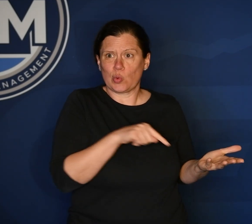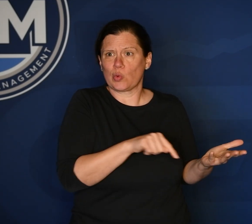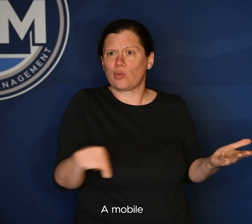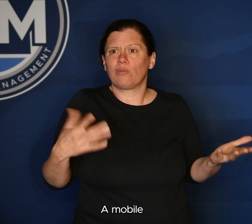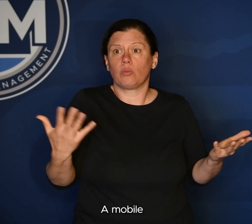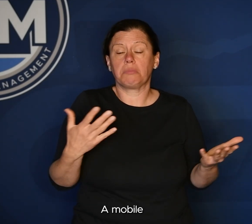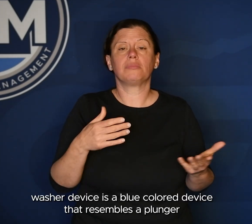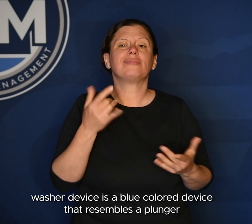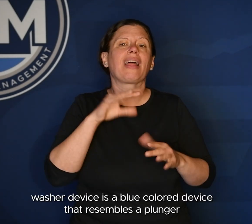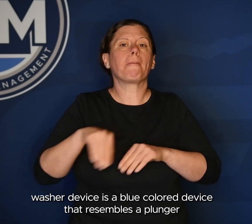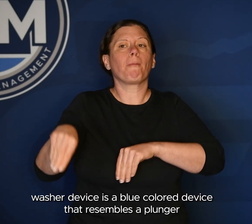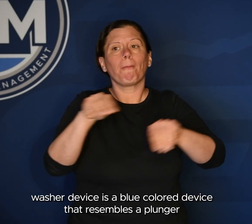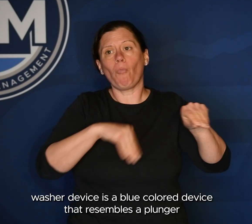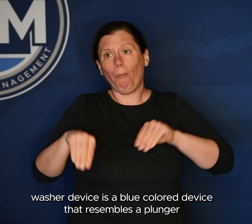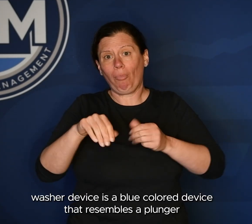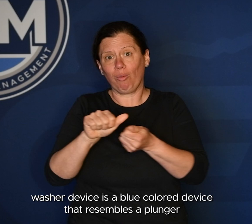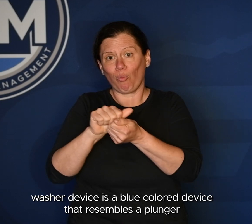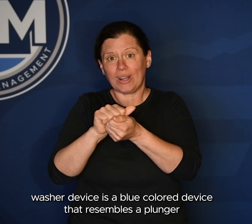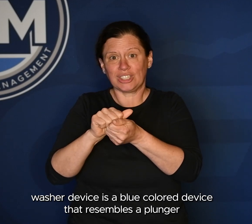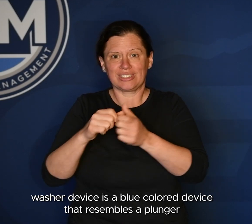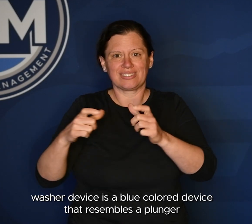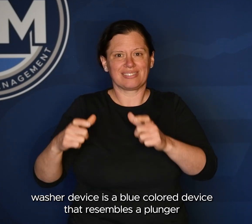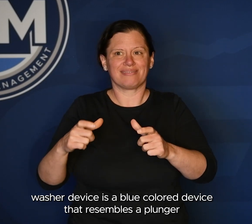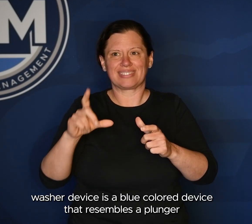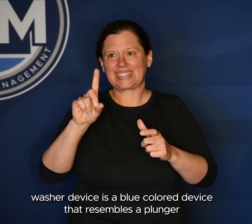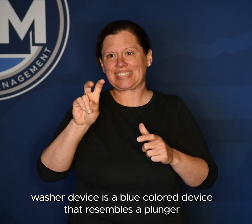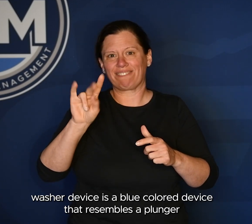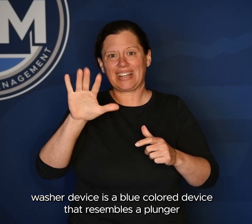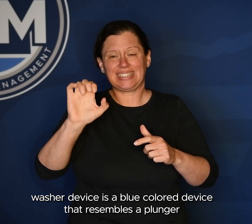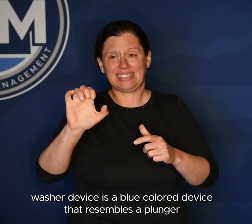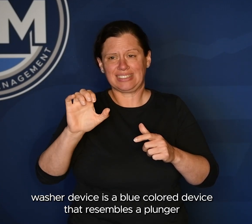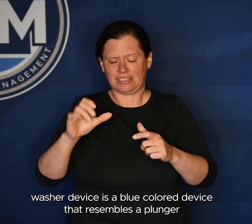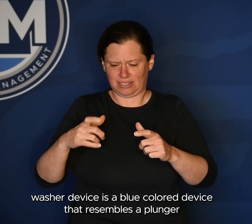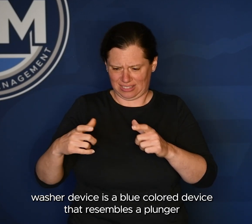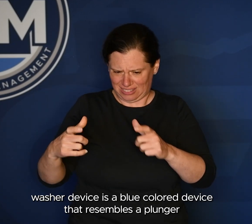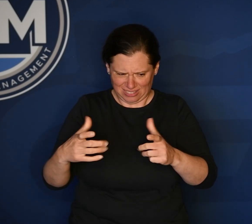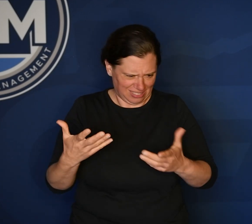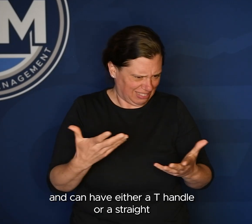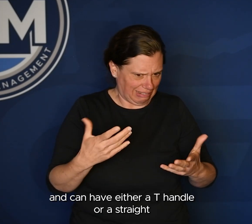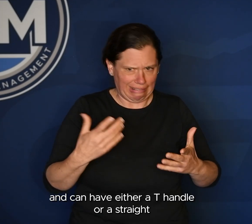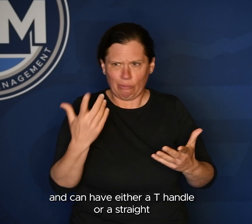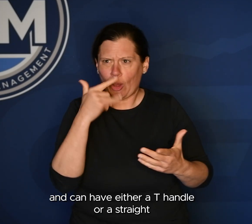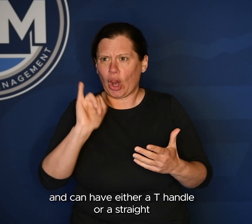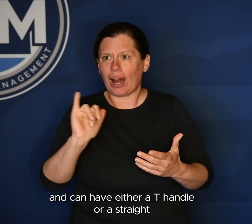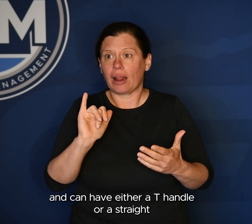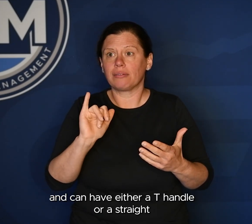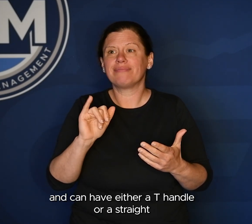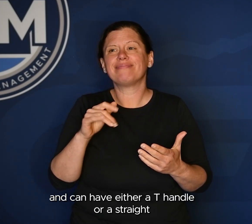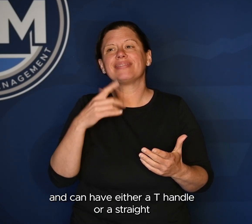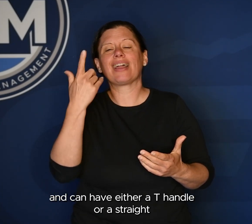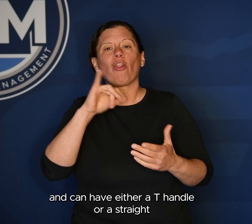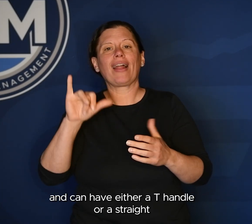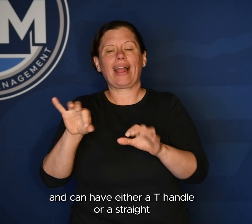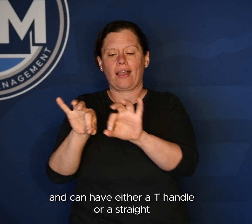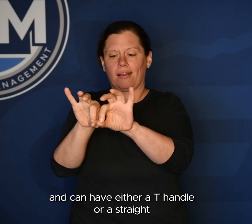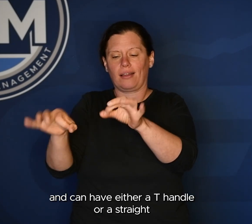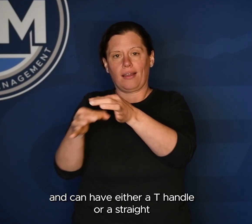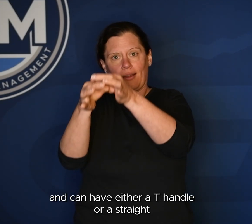A mobile washer device is a blue-colored device that resembles a plunger and can have either a T handle or a